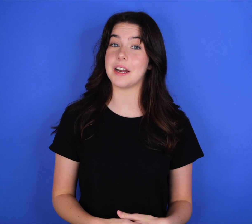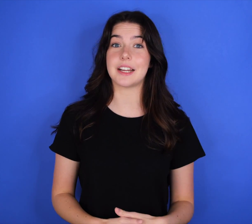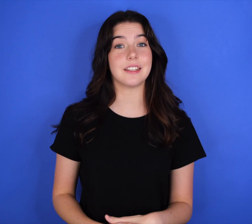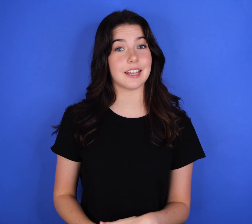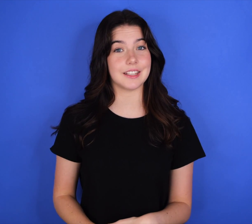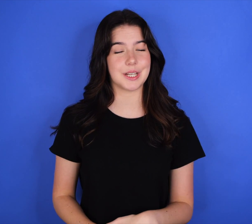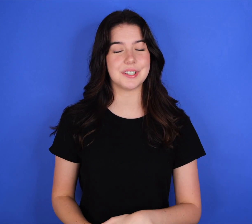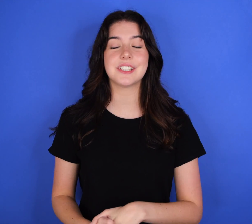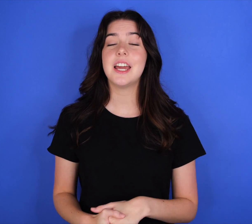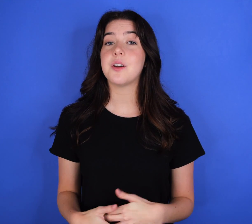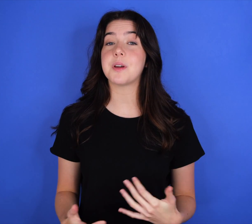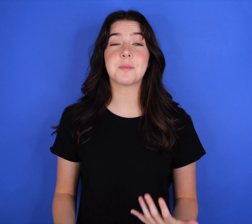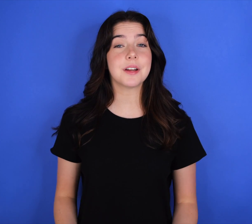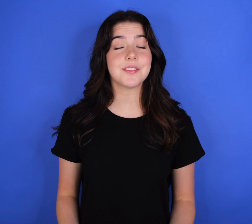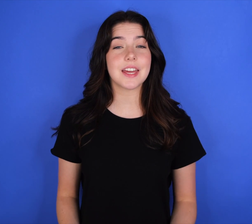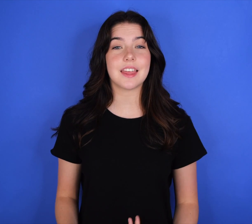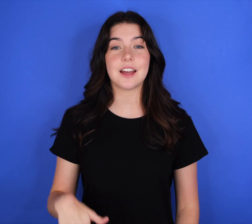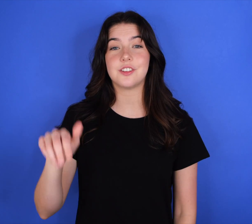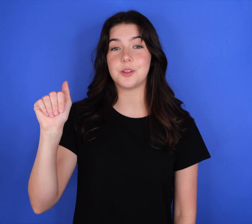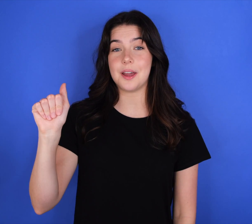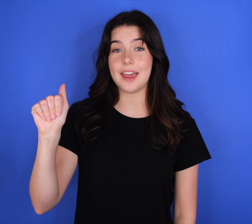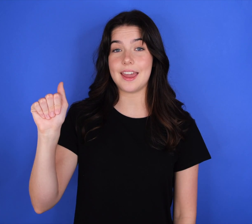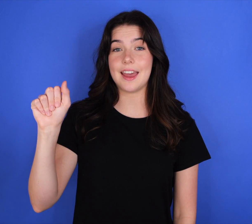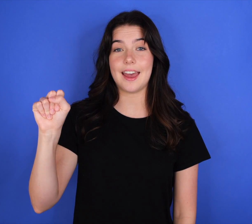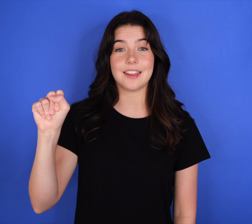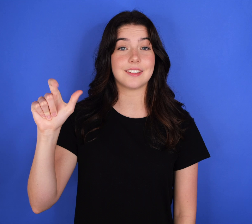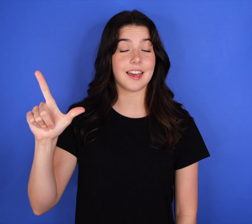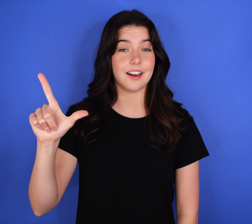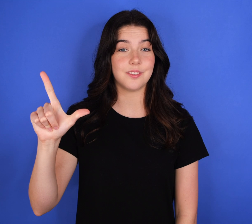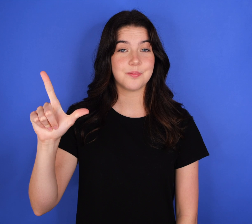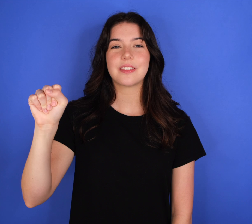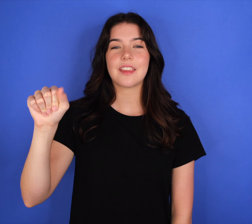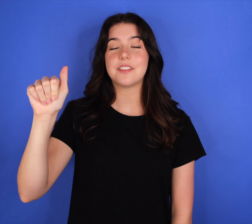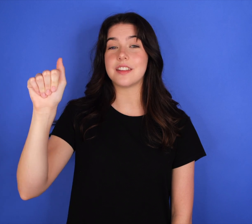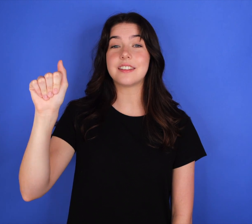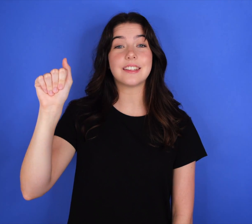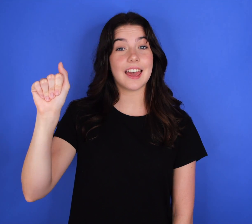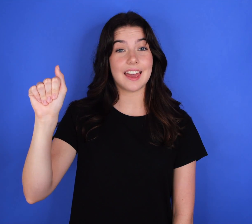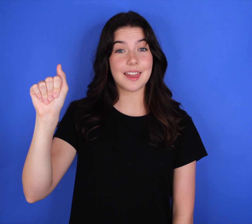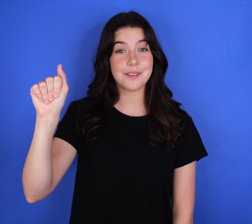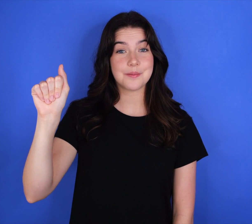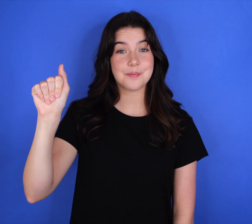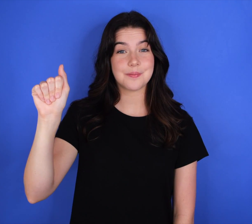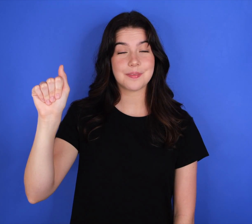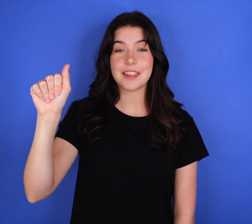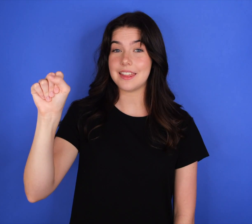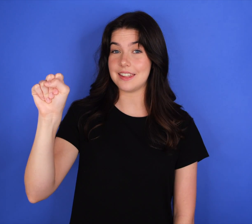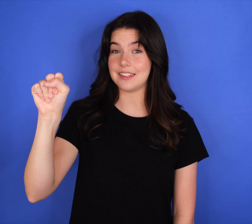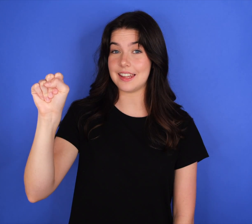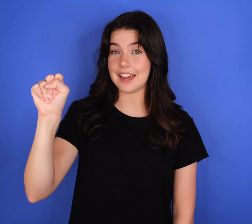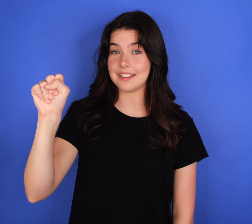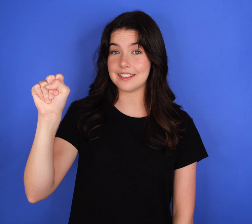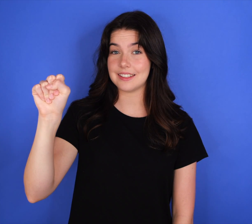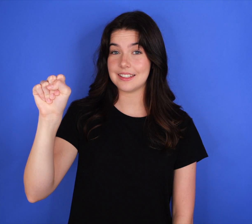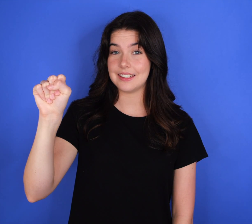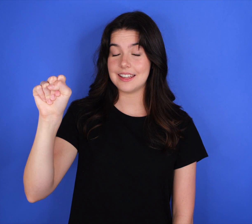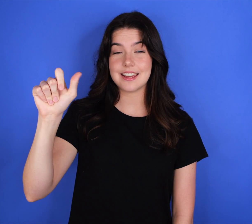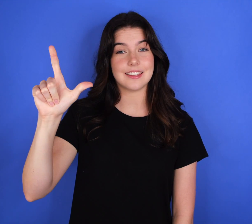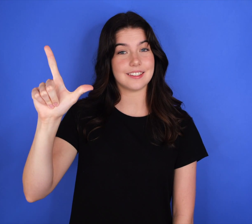American Sign Language, and we abbreviate that to ASL. So this is A, this is S, and this is